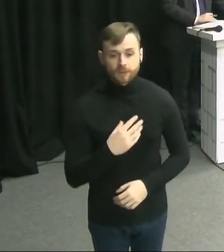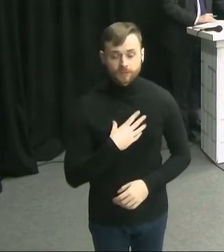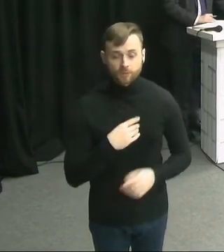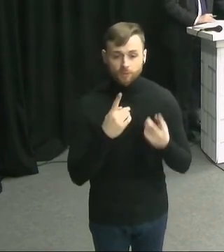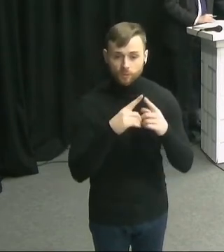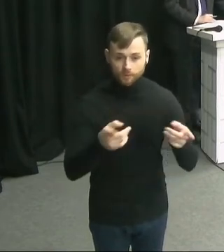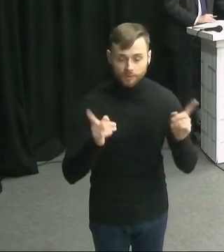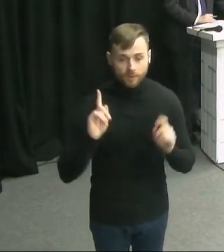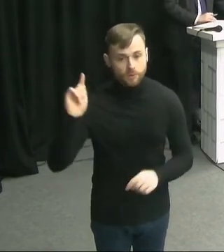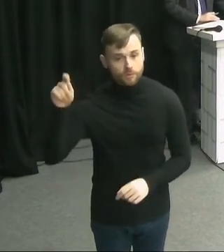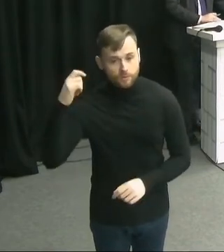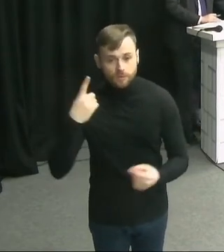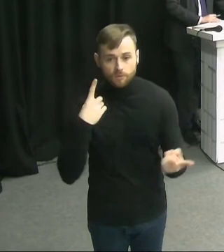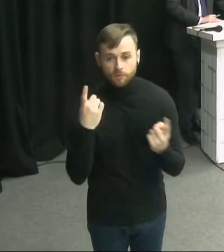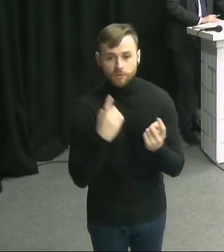program.